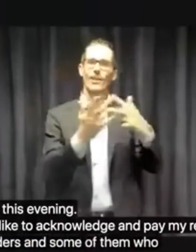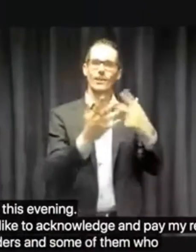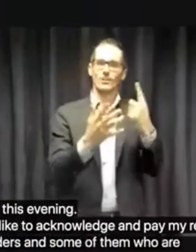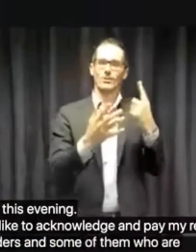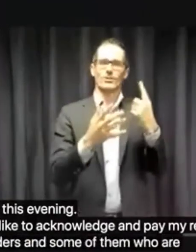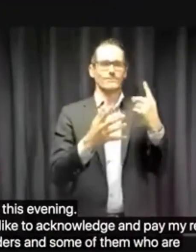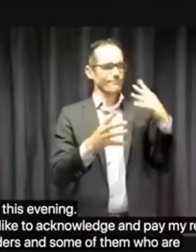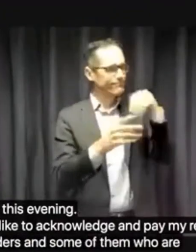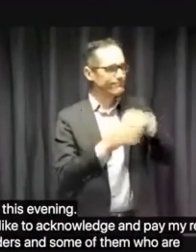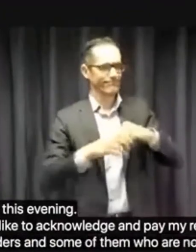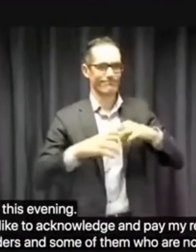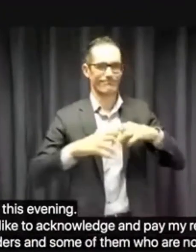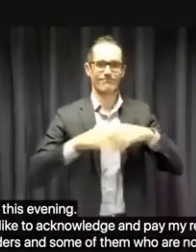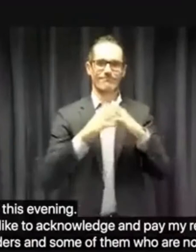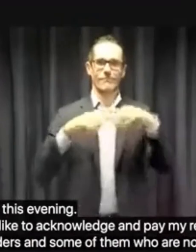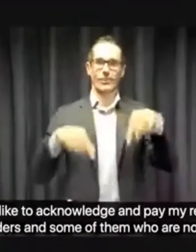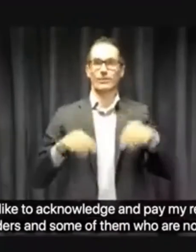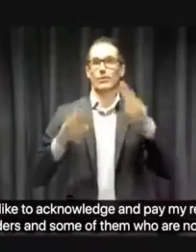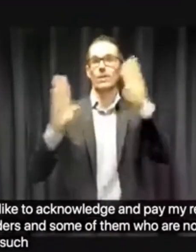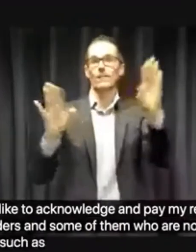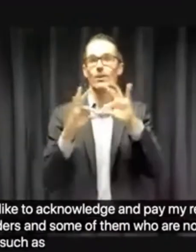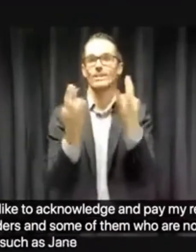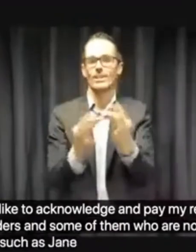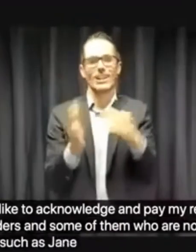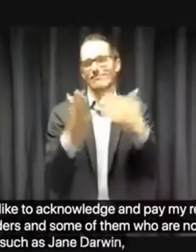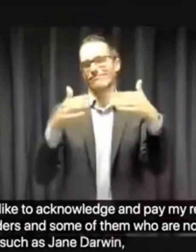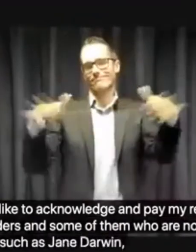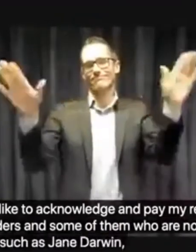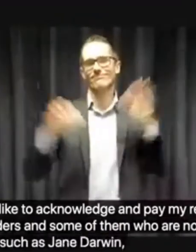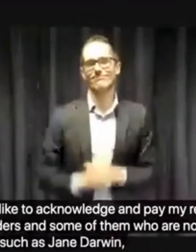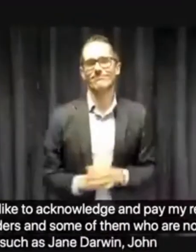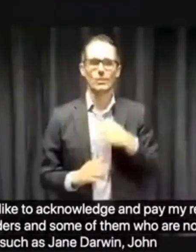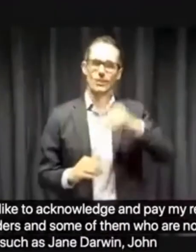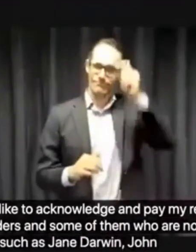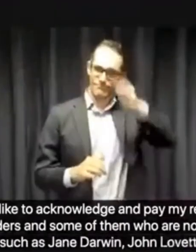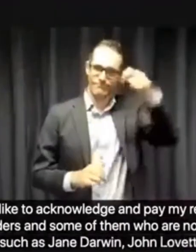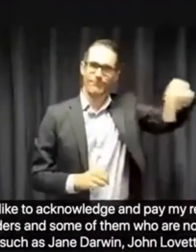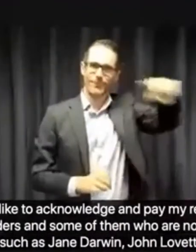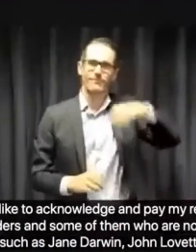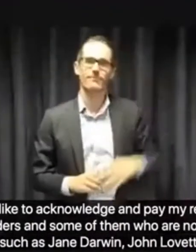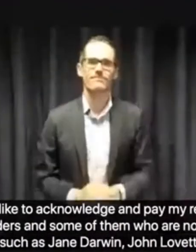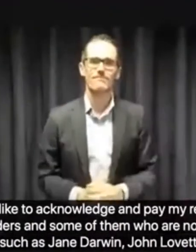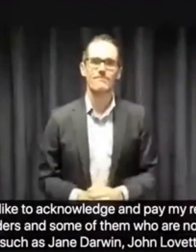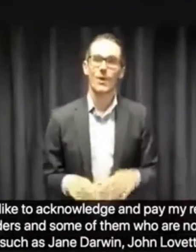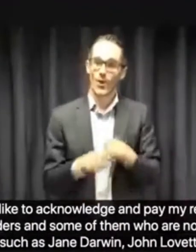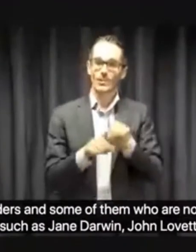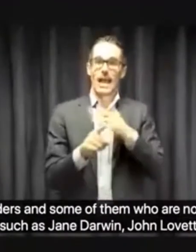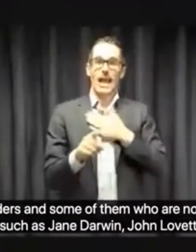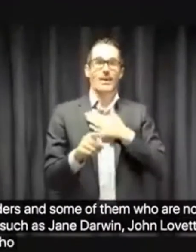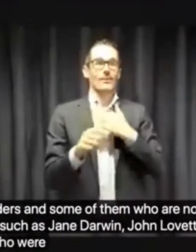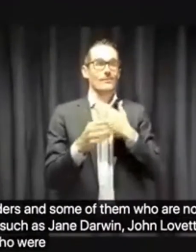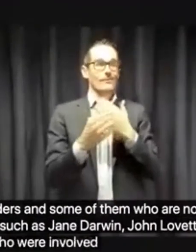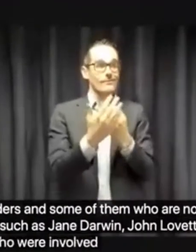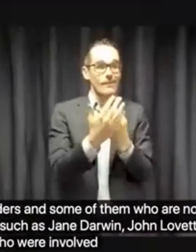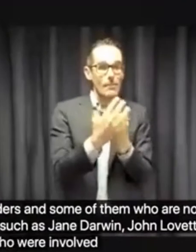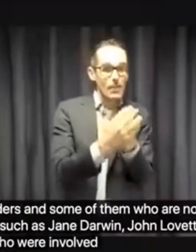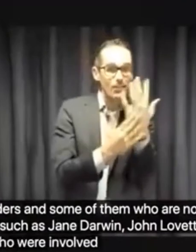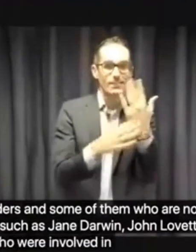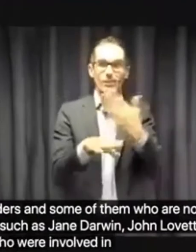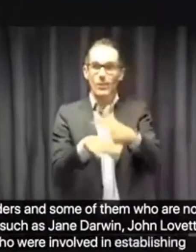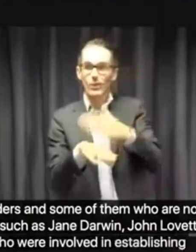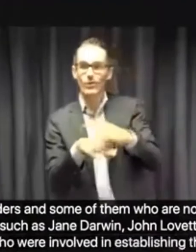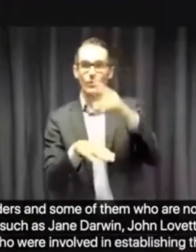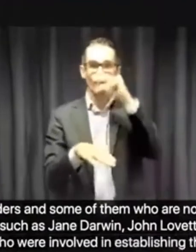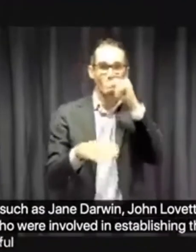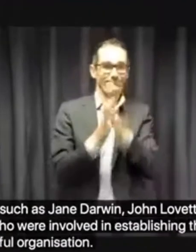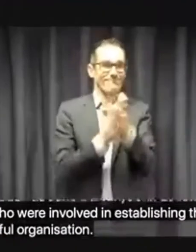Lovett, to name a few, who are involved in establishing this wonderful organisation who are no longer here in person but in spirit.